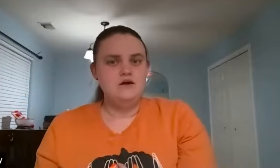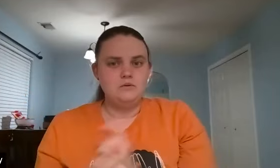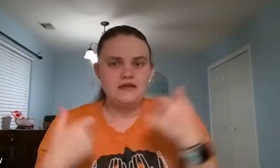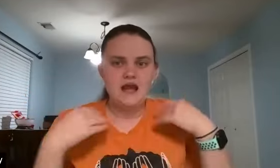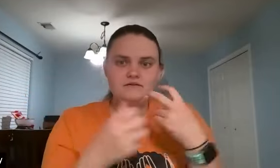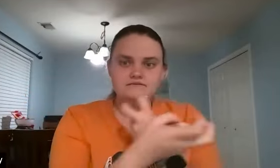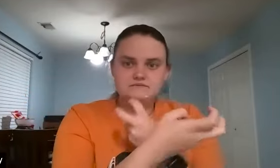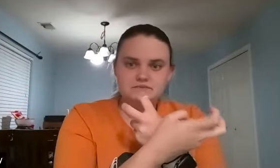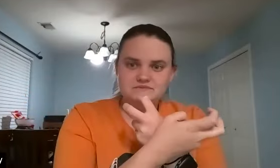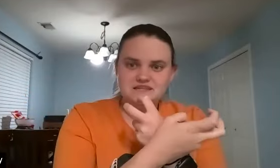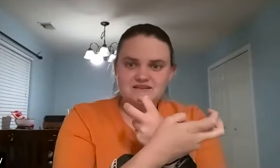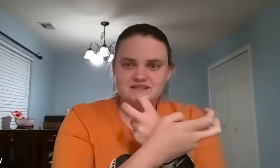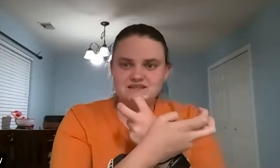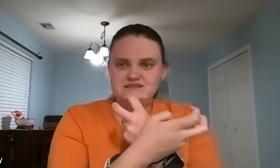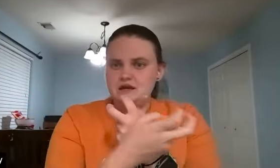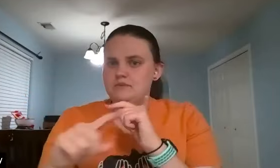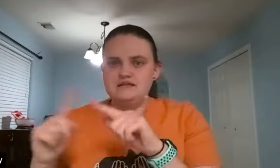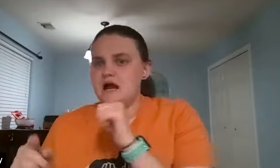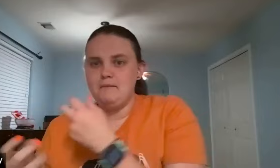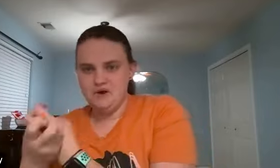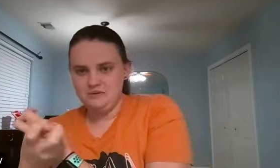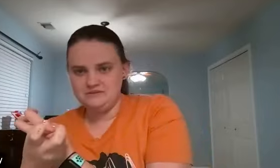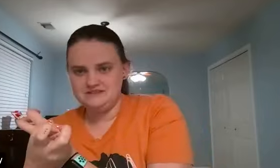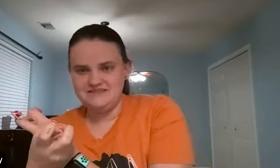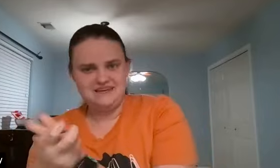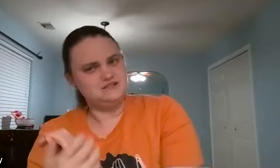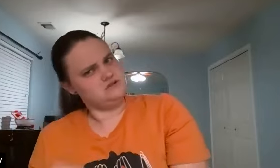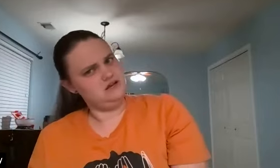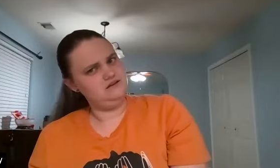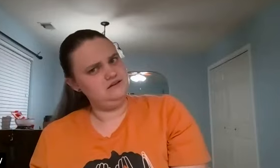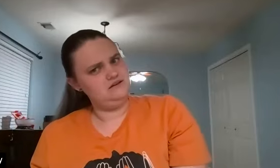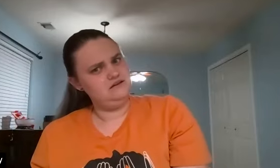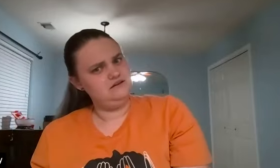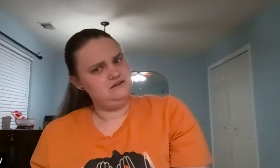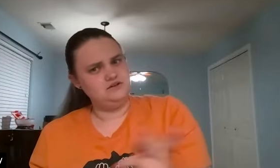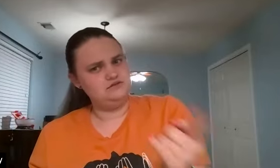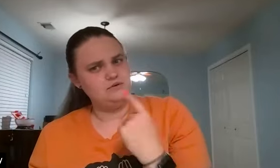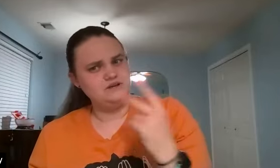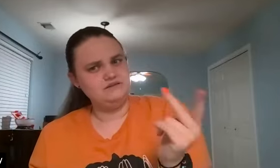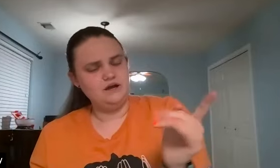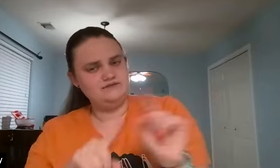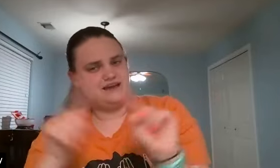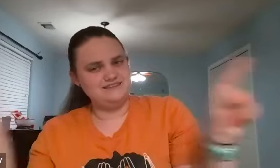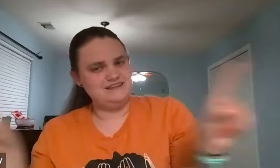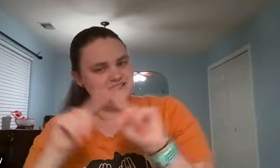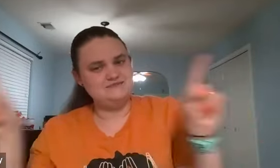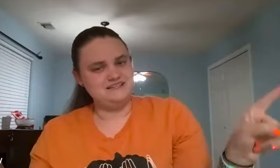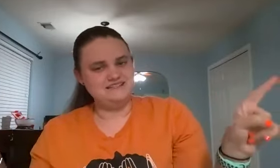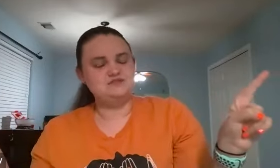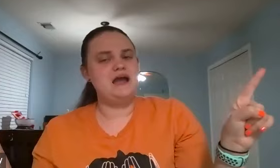well, they have skeletons, but it's not bones. And the kids were like, you told me what? That doesn't make sense. So I had to